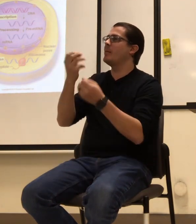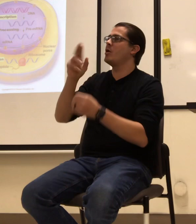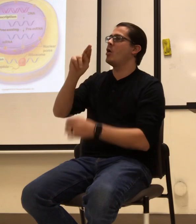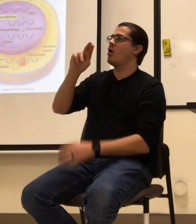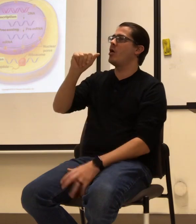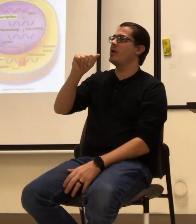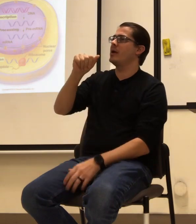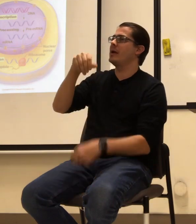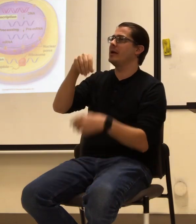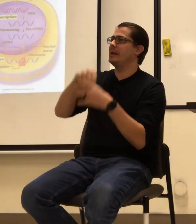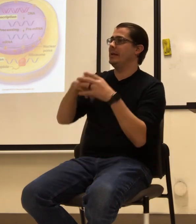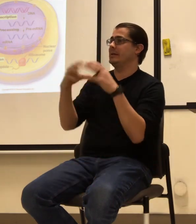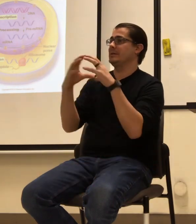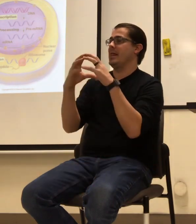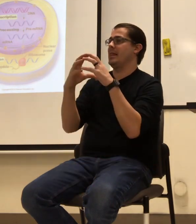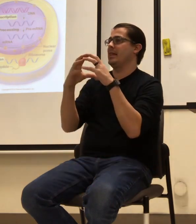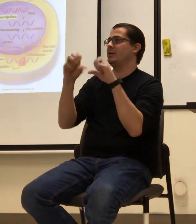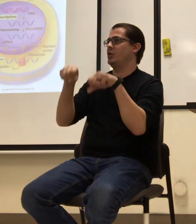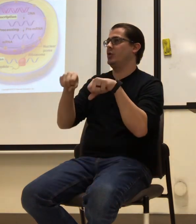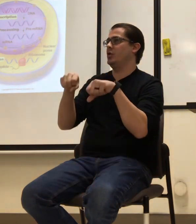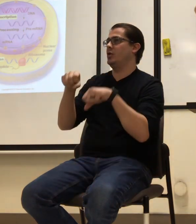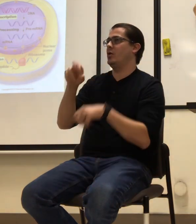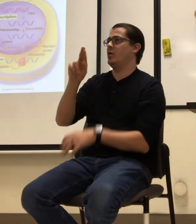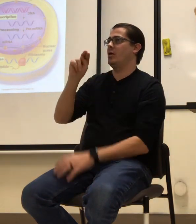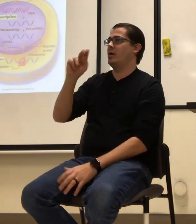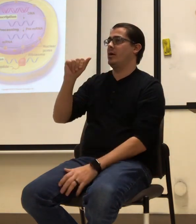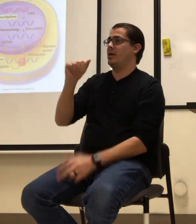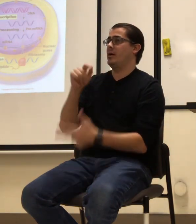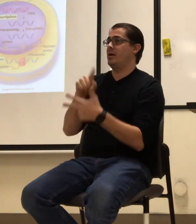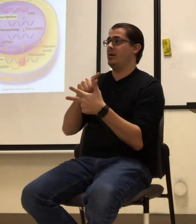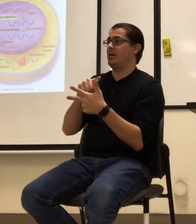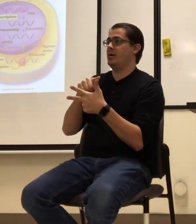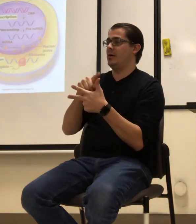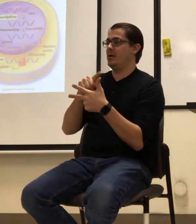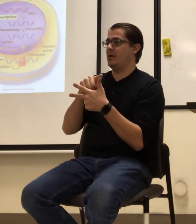RNA was in a given cell. RNA number 1